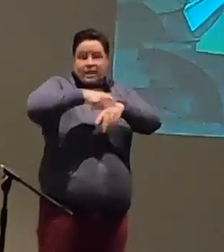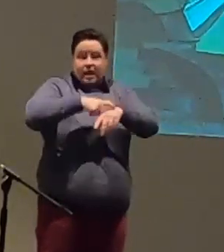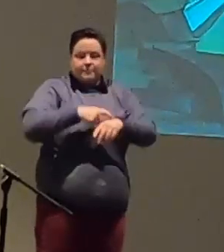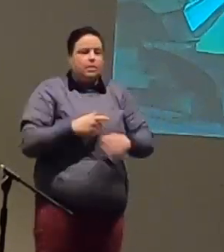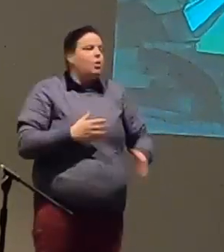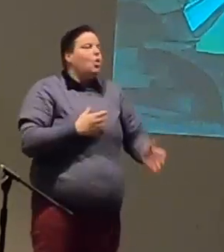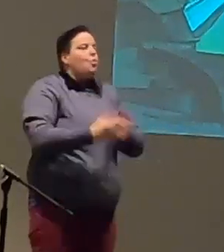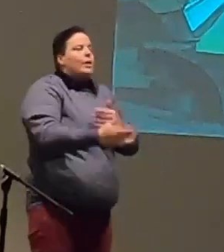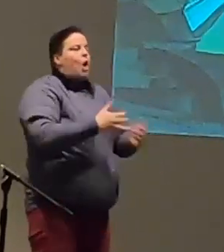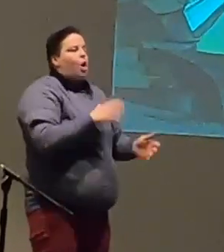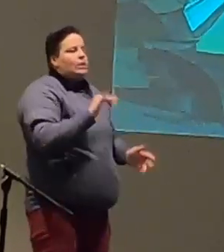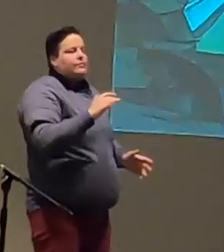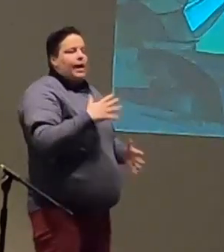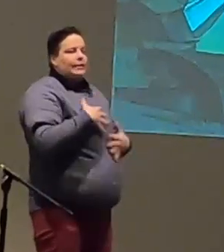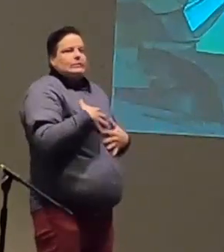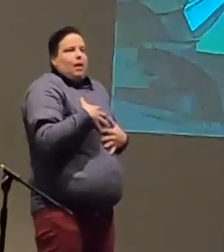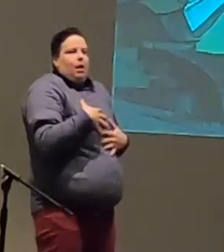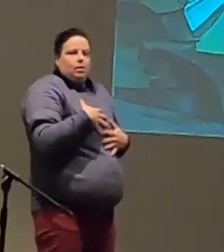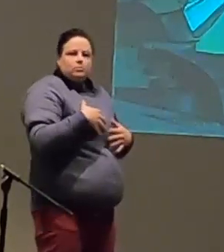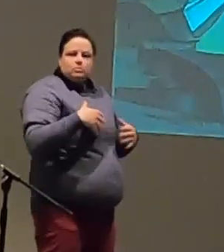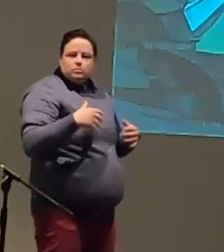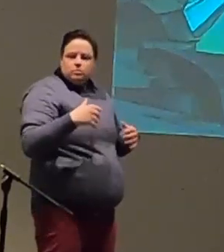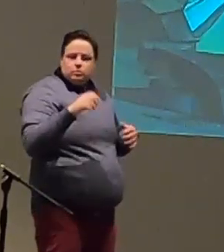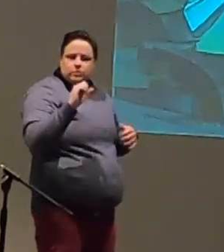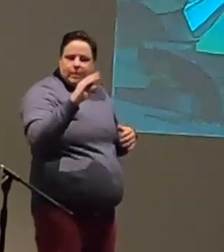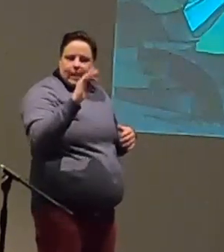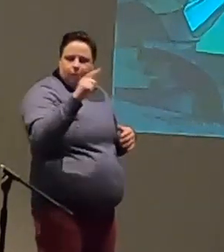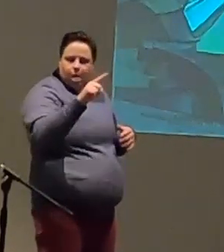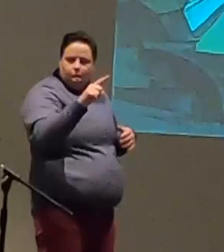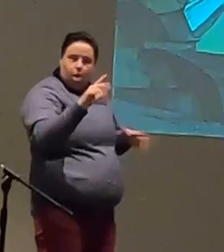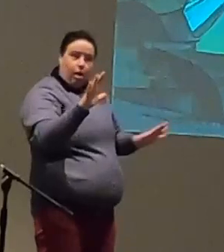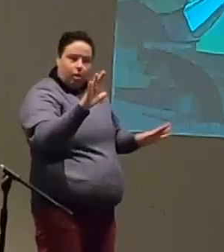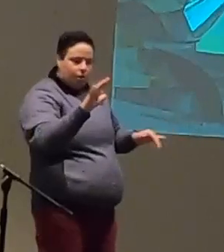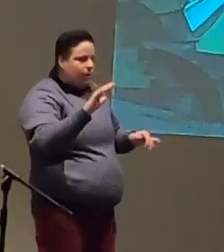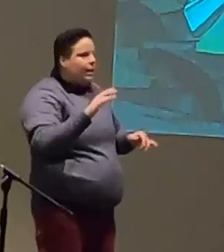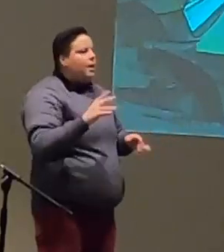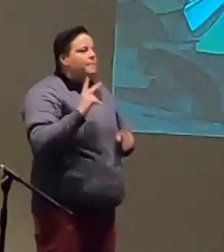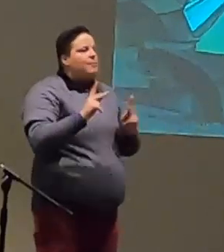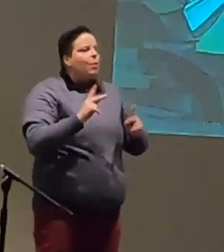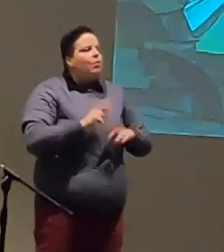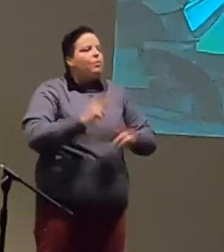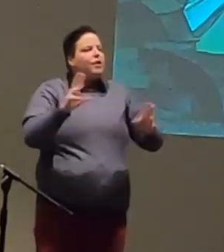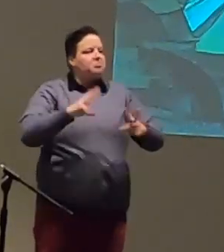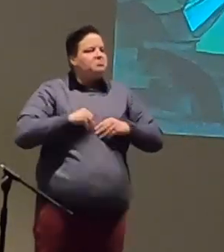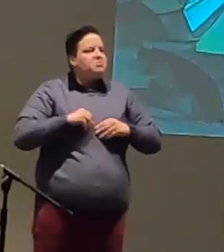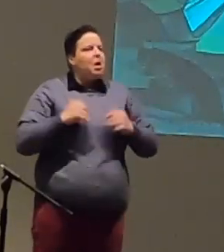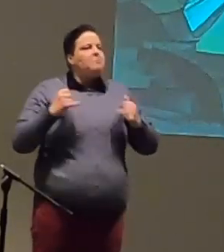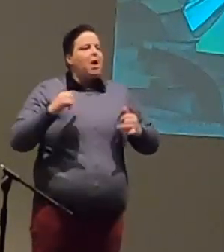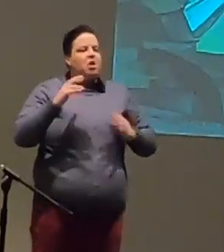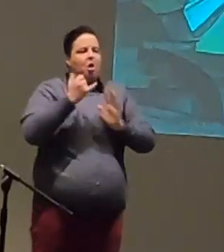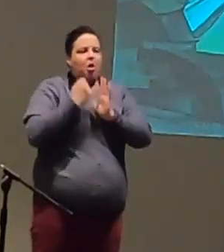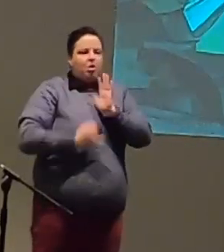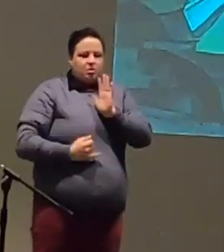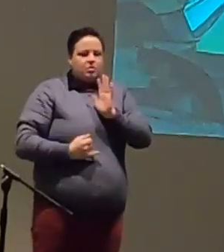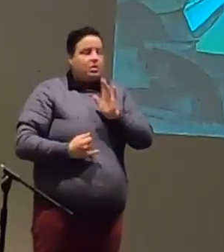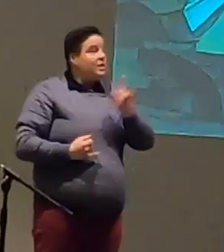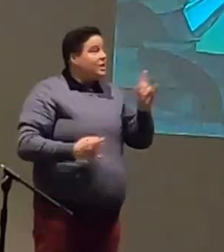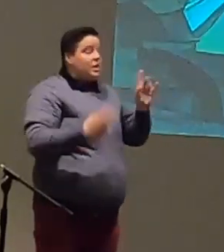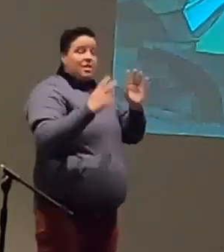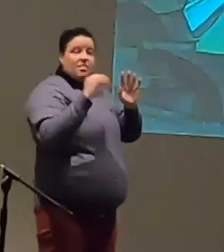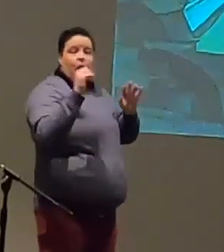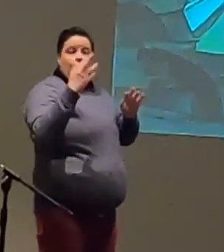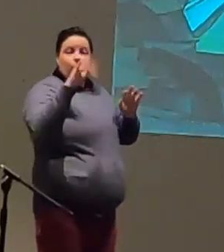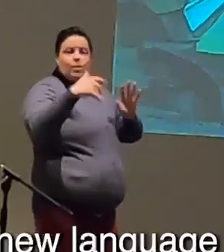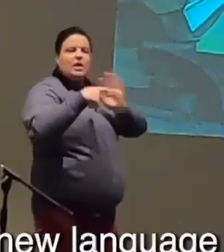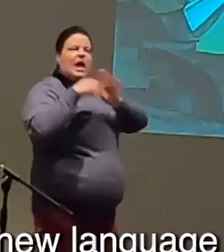Regardless of this scandal, people started to really accept modern art after this exhibition. The Armory Show